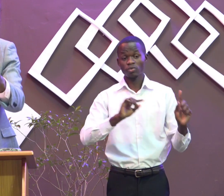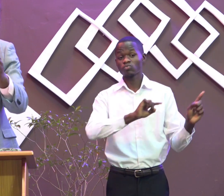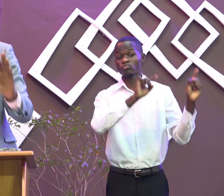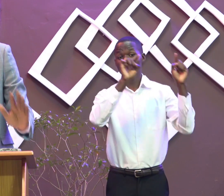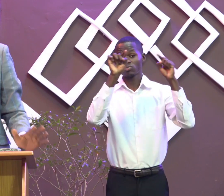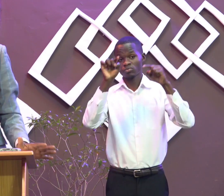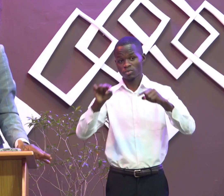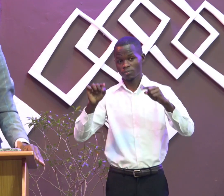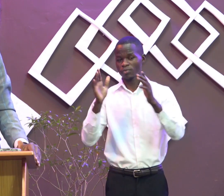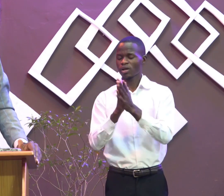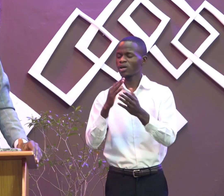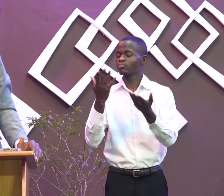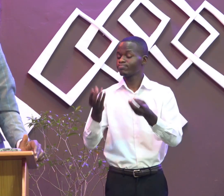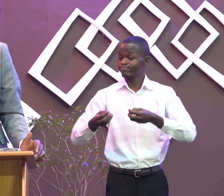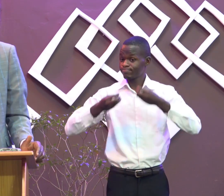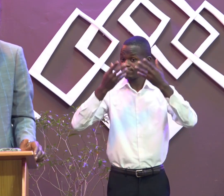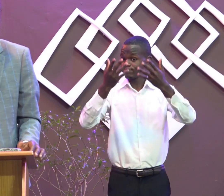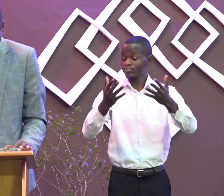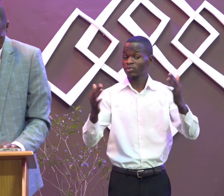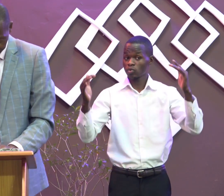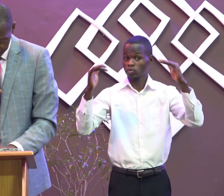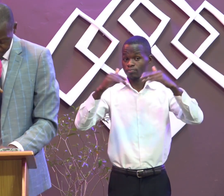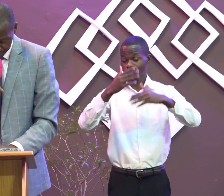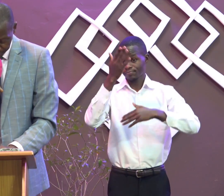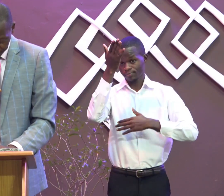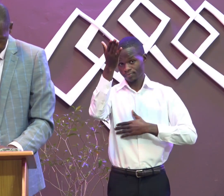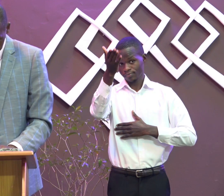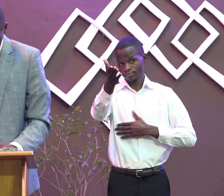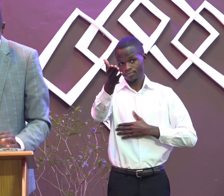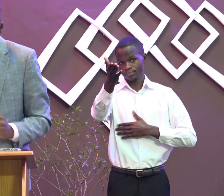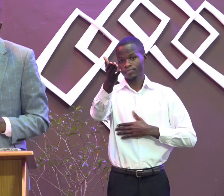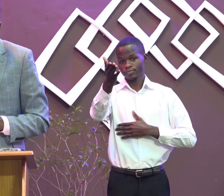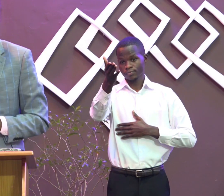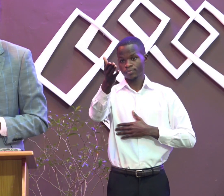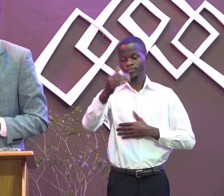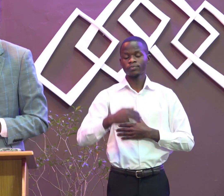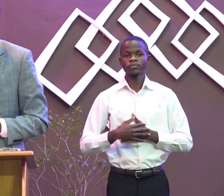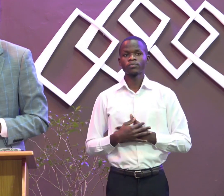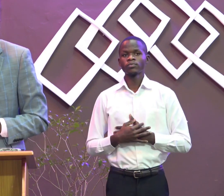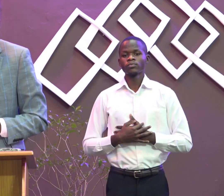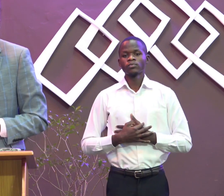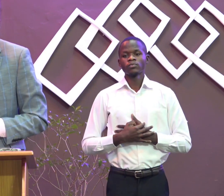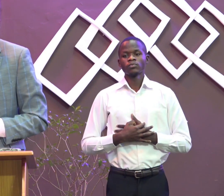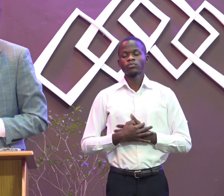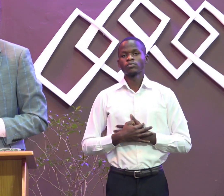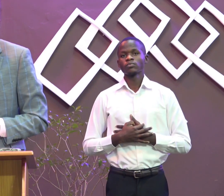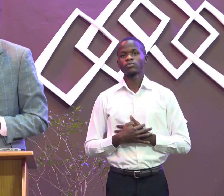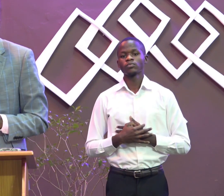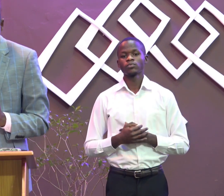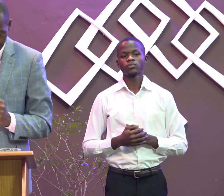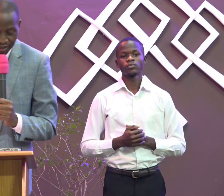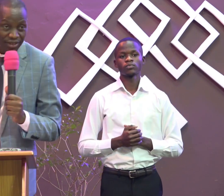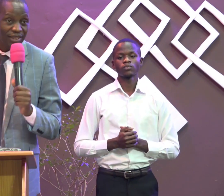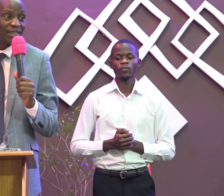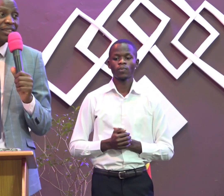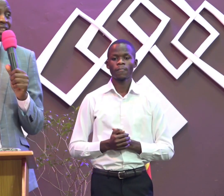timu. The fact is bishop gave us the vision of the inner man and we are going to continue coming to you as a